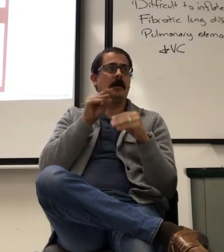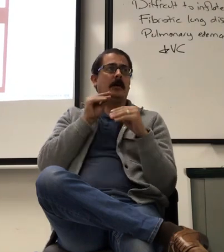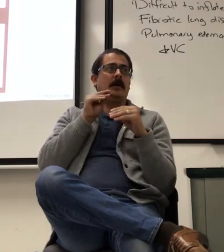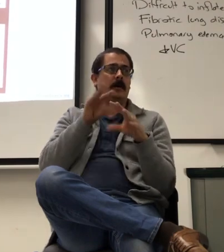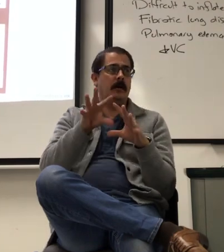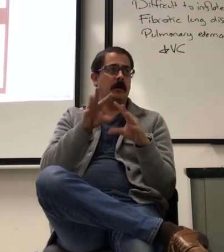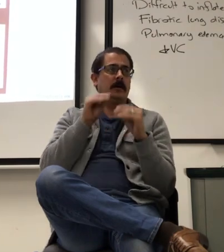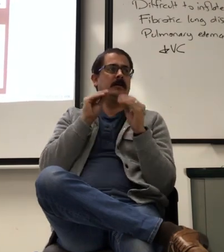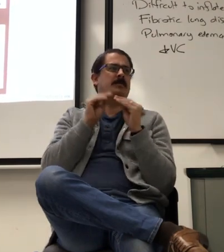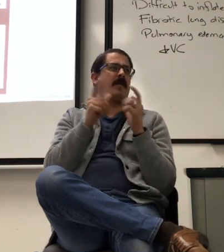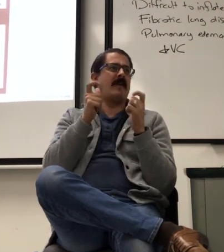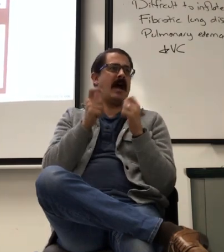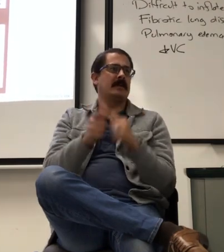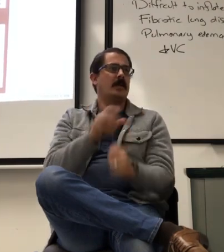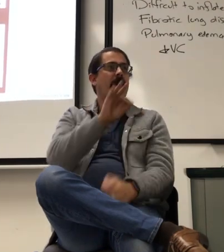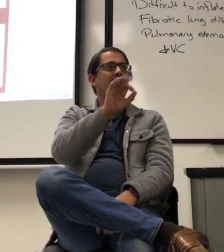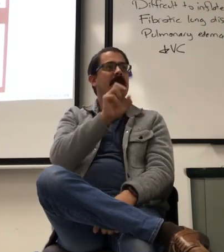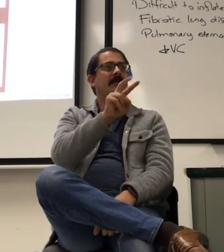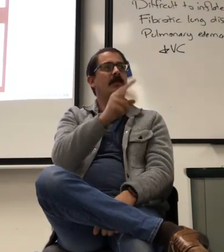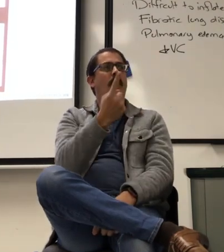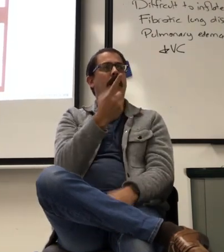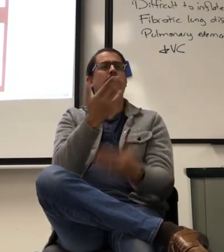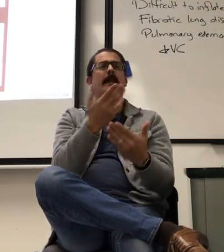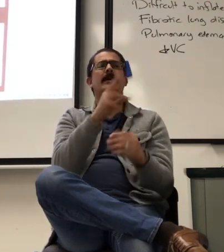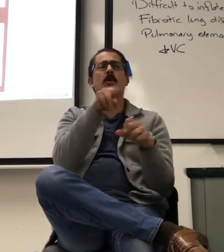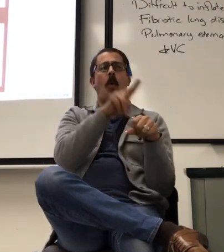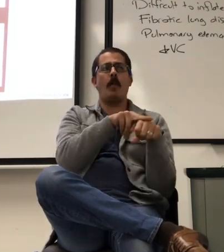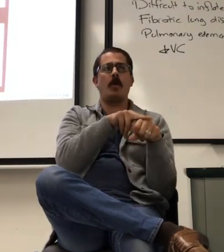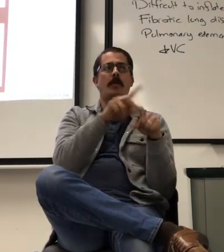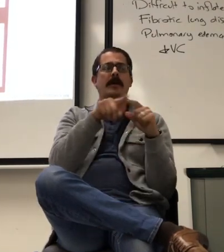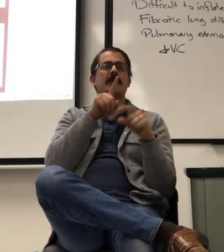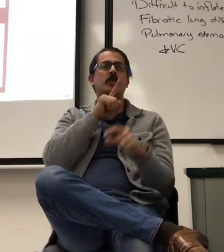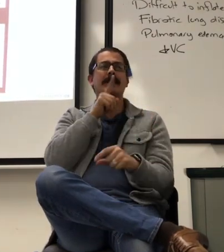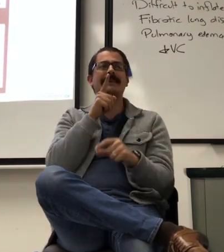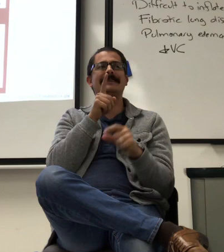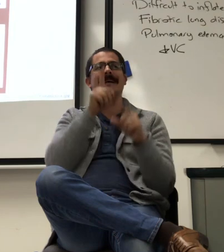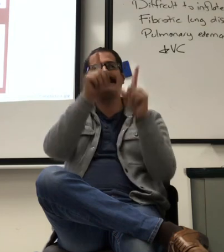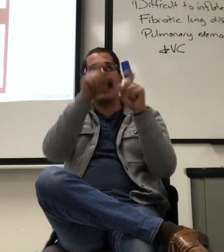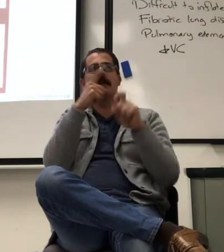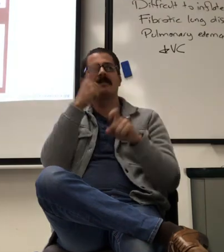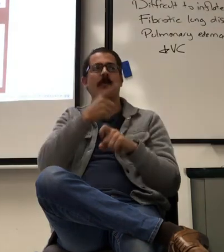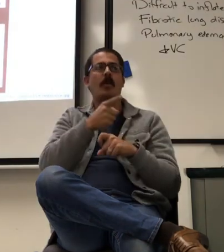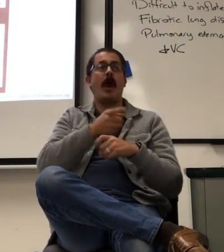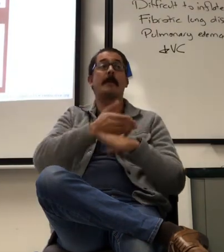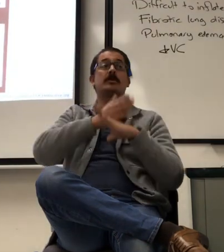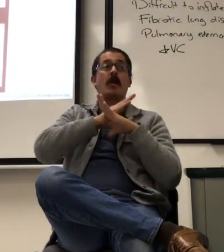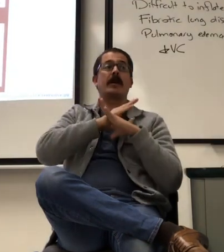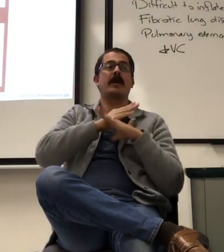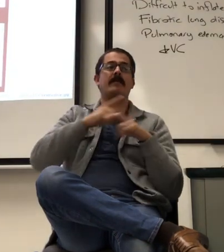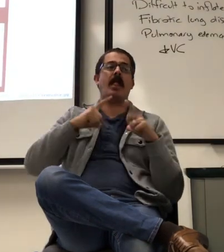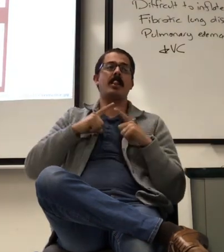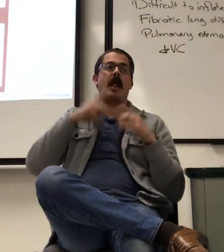lung. So the FEV1 may be normal. It's really a test for obstructive lung disease.